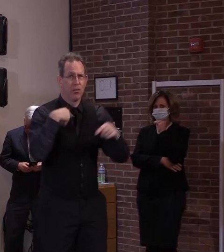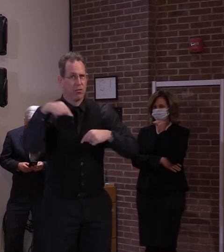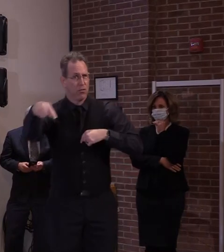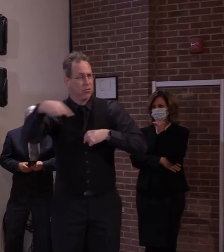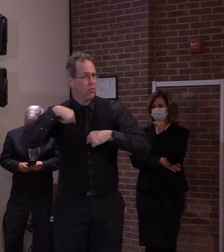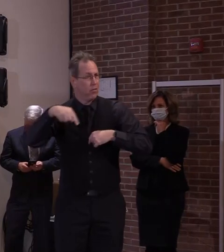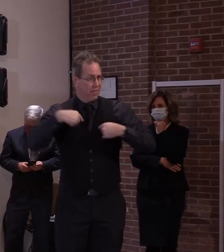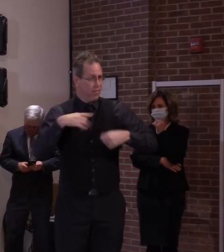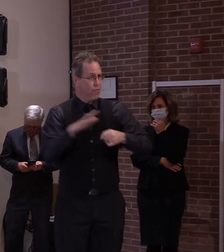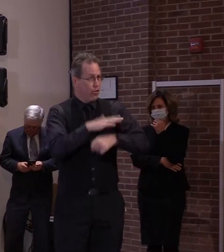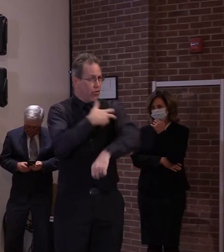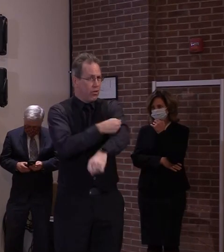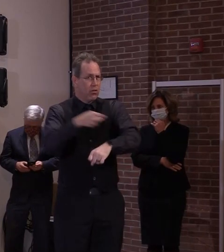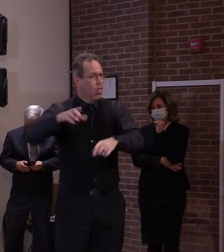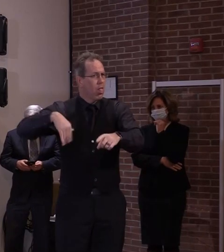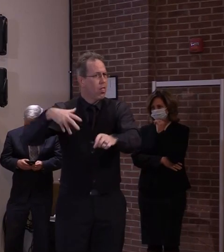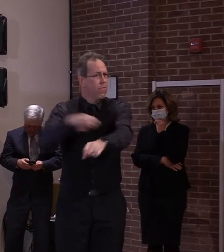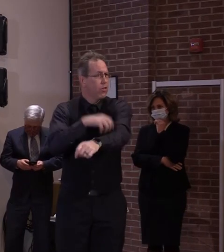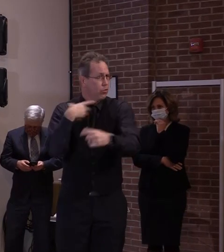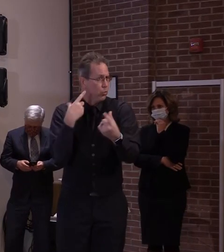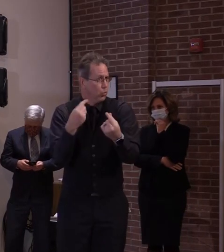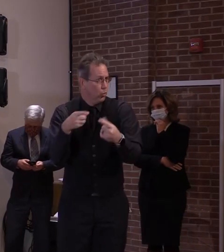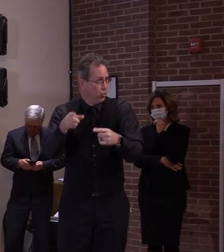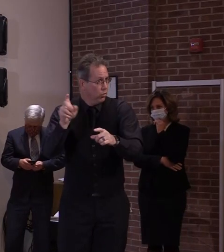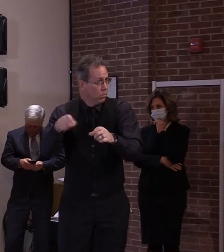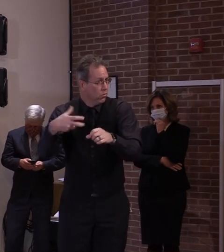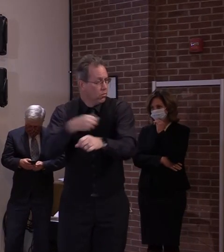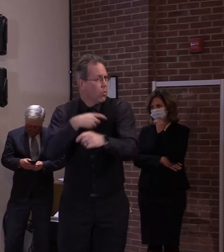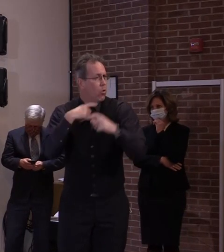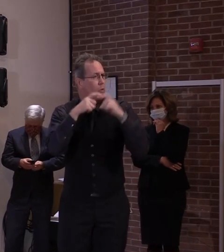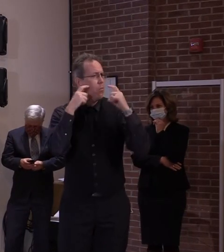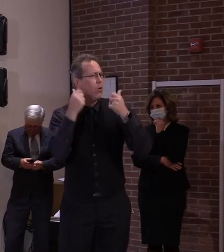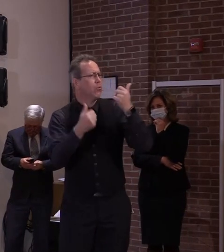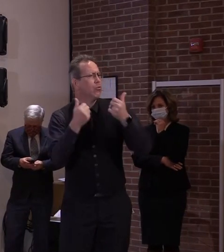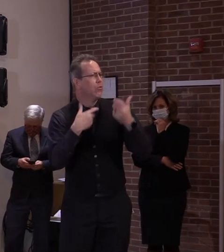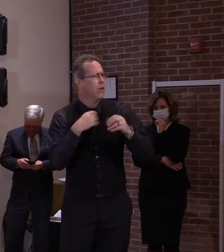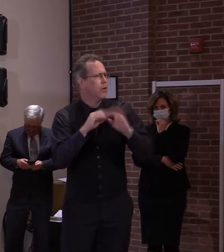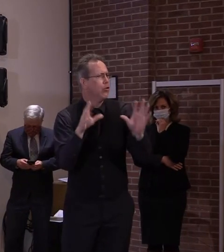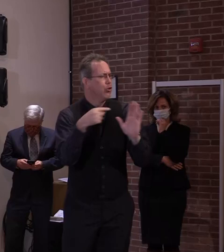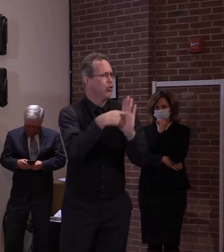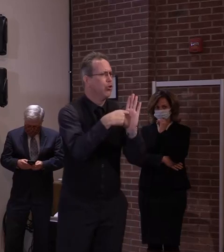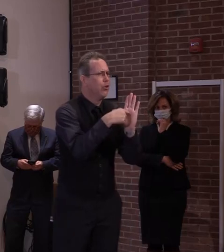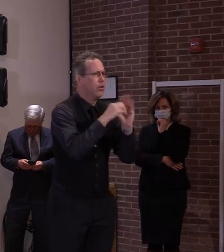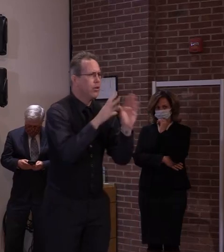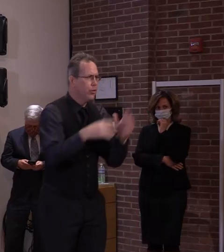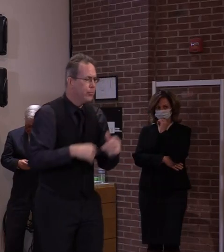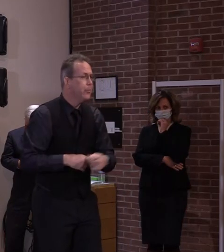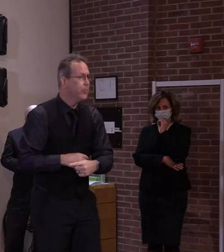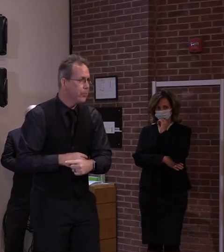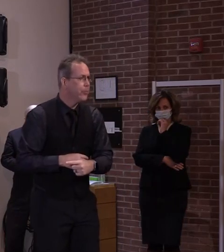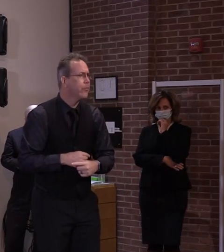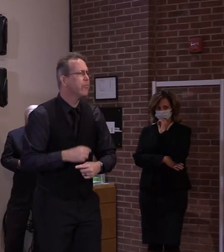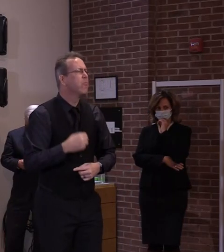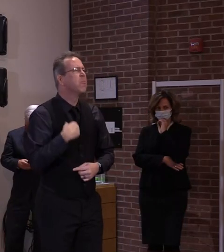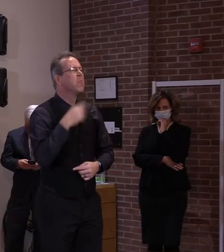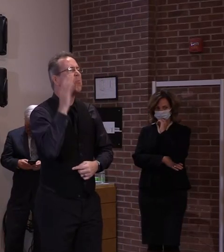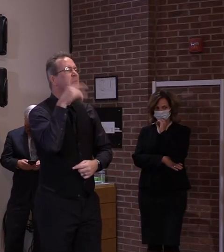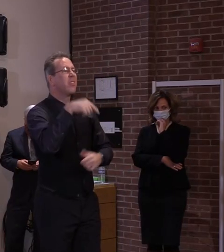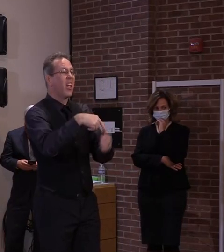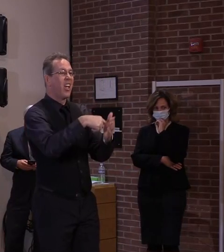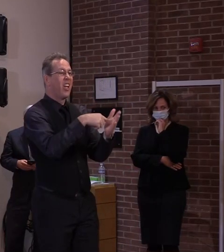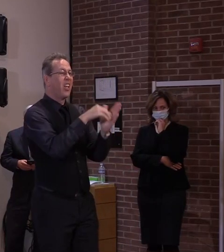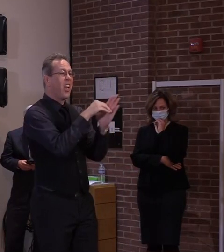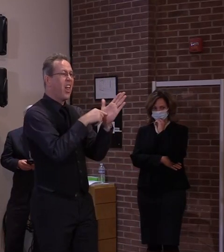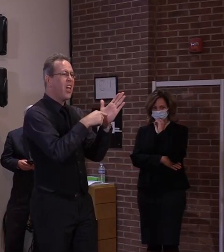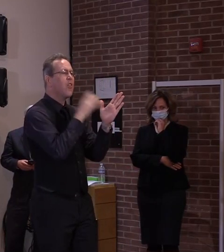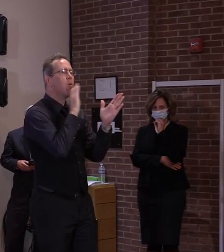some CDC guidance on that as well. I know that they've been talking about, what does fully vaccinated really mean? So we